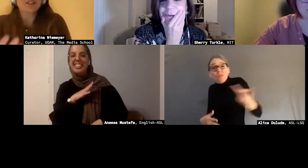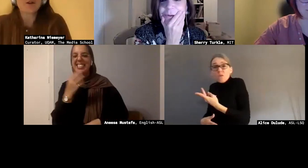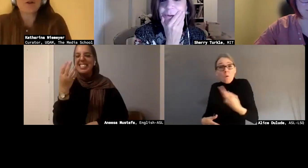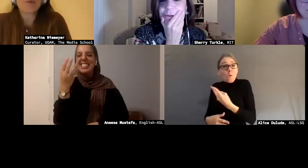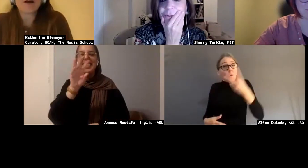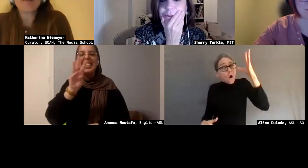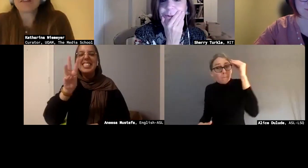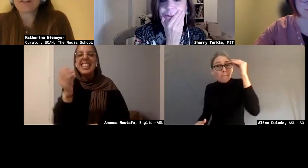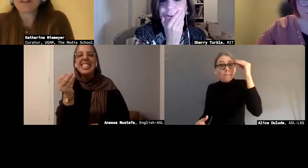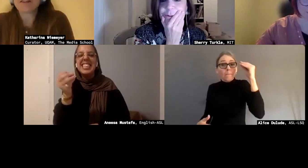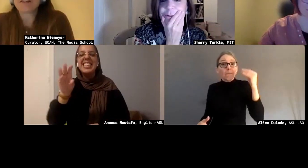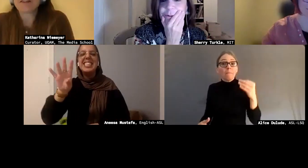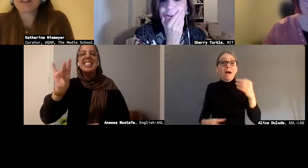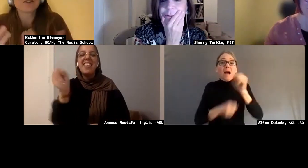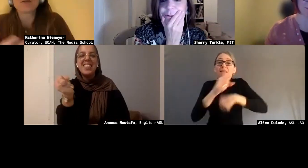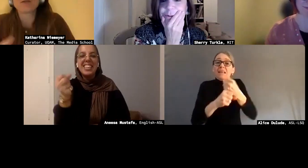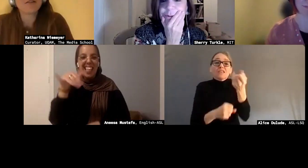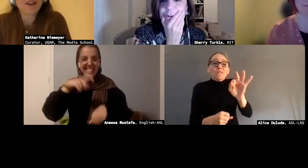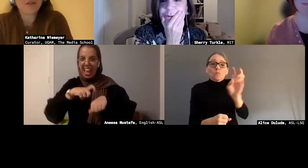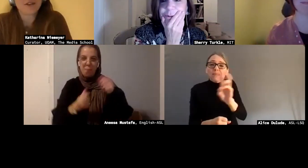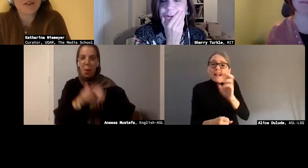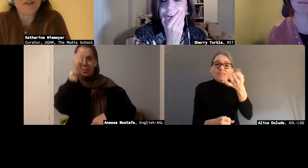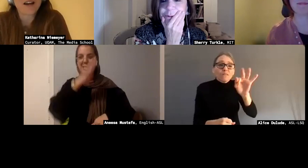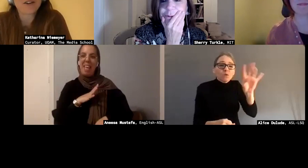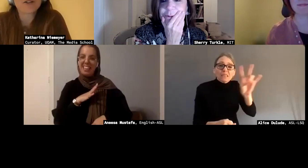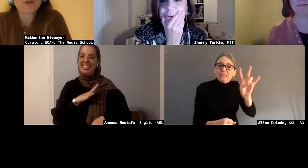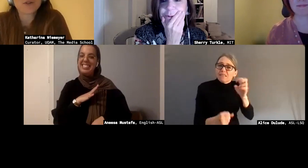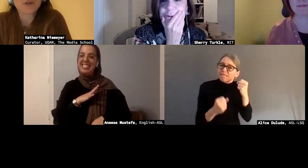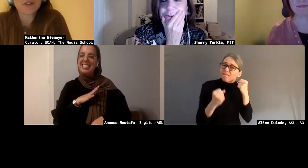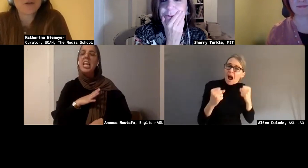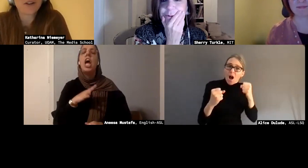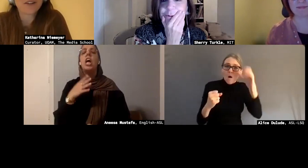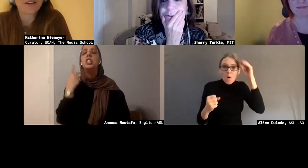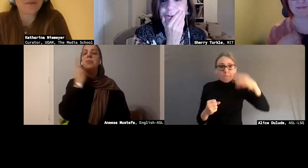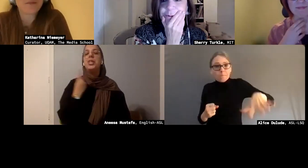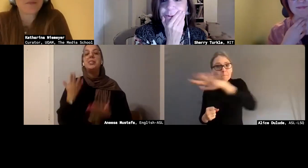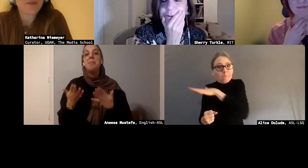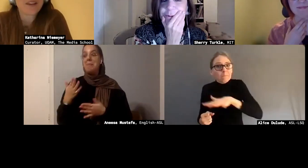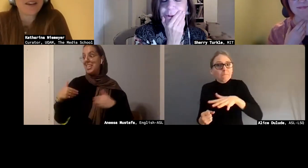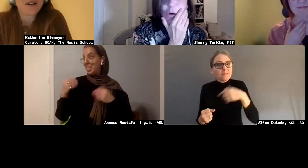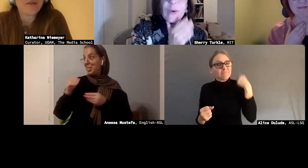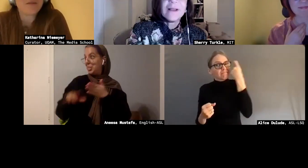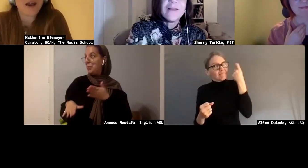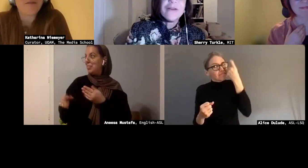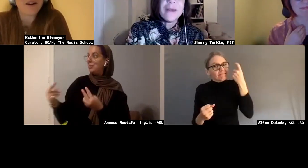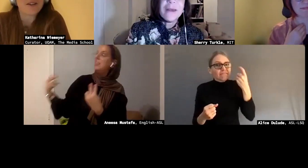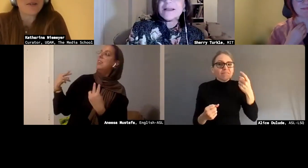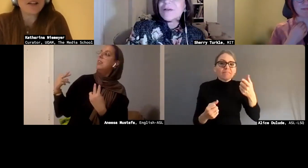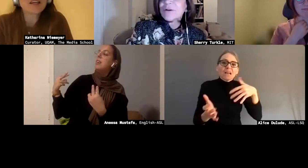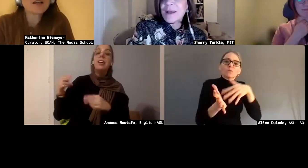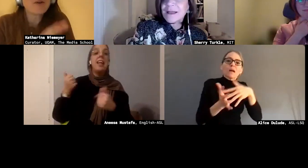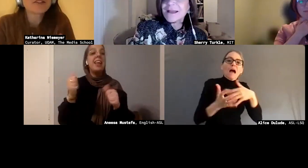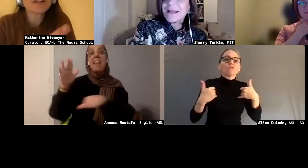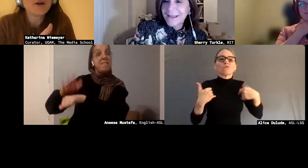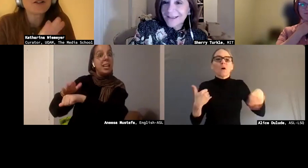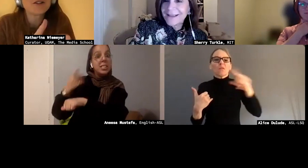Yeah, so maybe there's some advice also to give, like for the younger students who listen to us. Well, yeah, there are many.